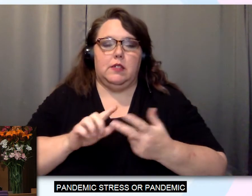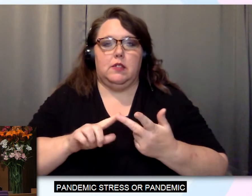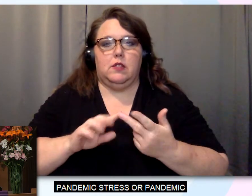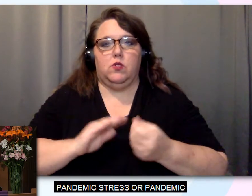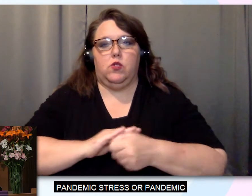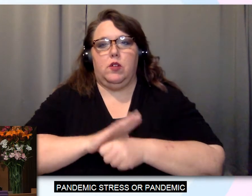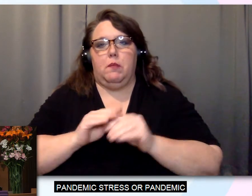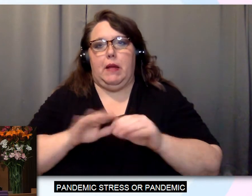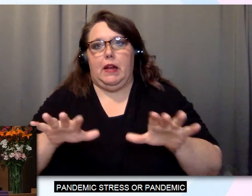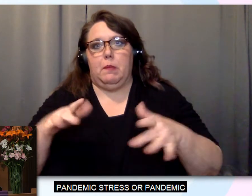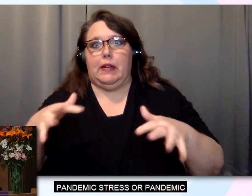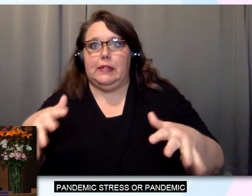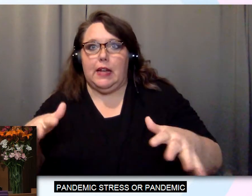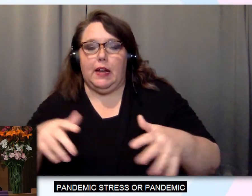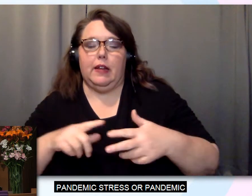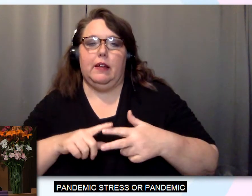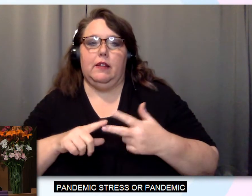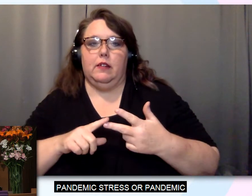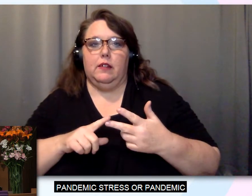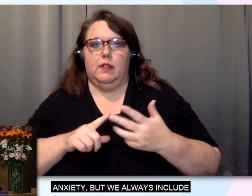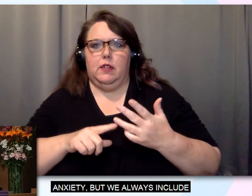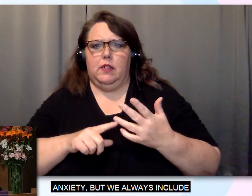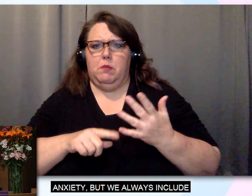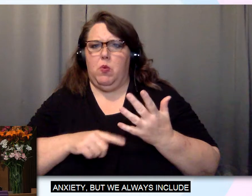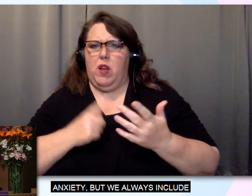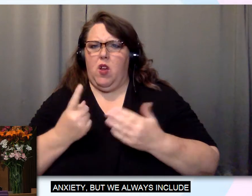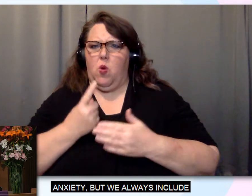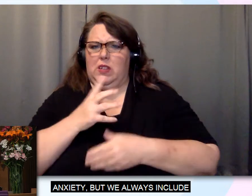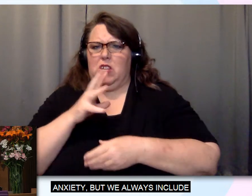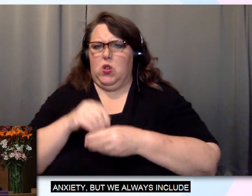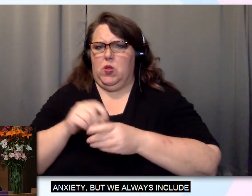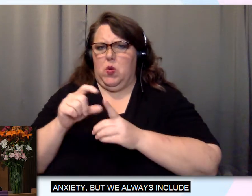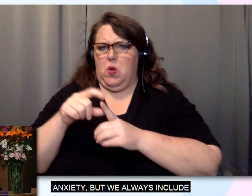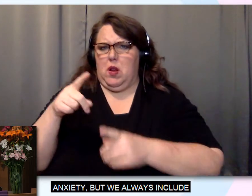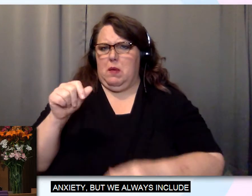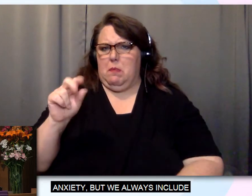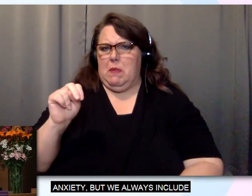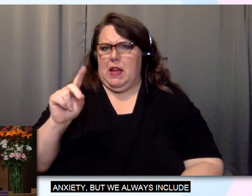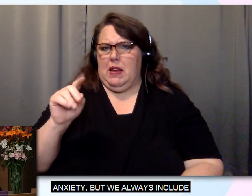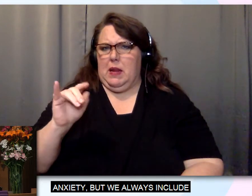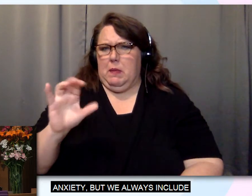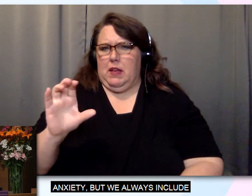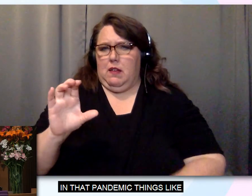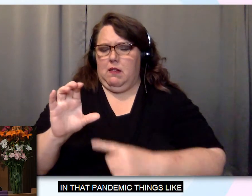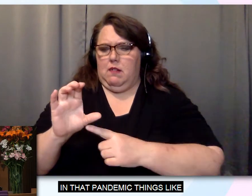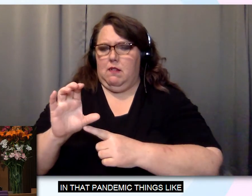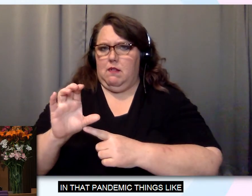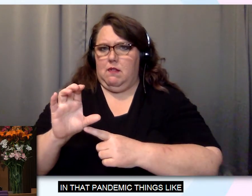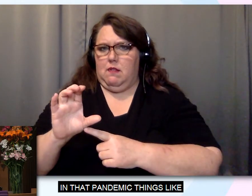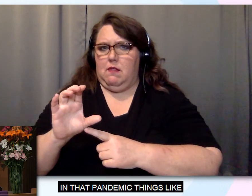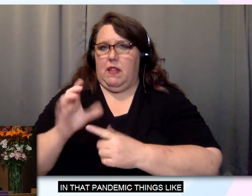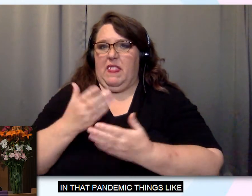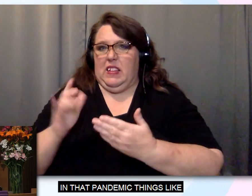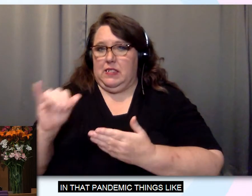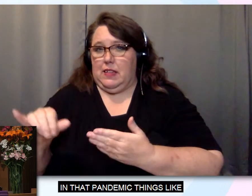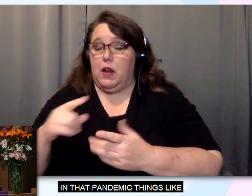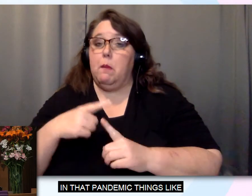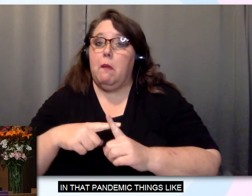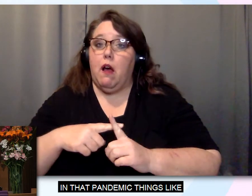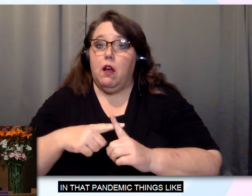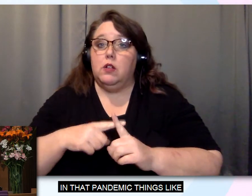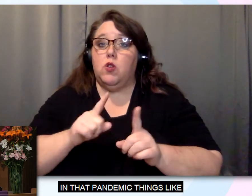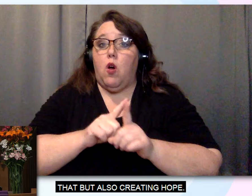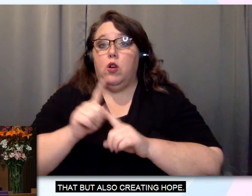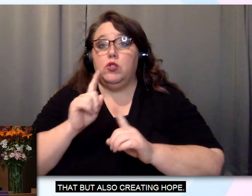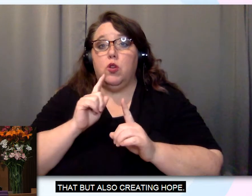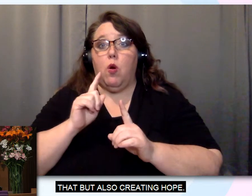or pandemic anxiety. But we always include in that pandemic things like that, but